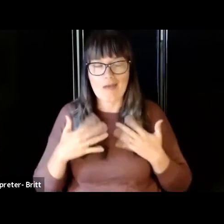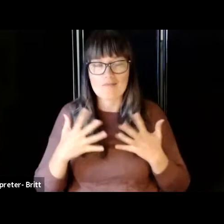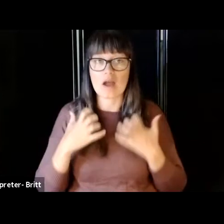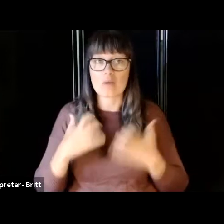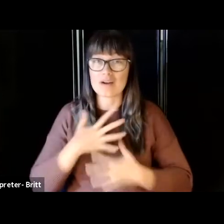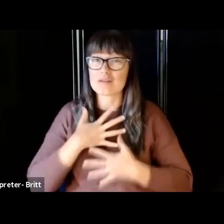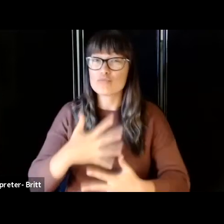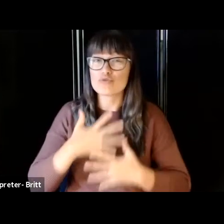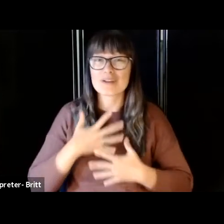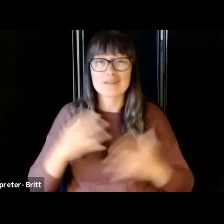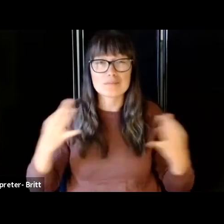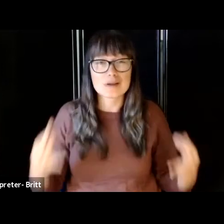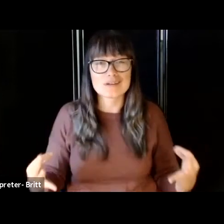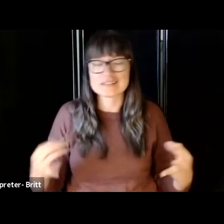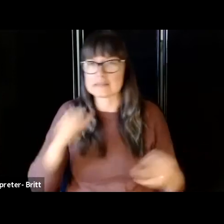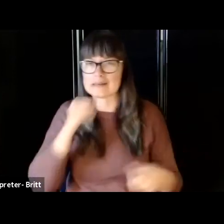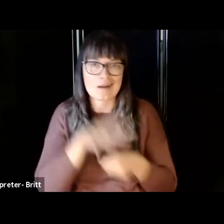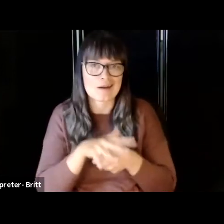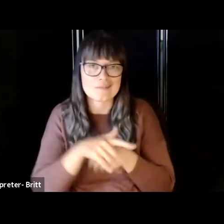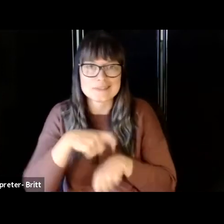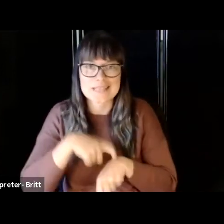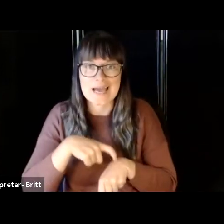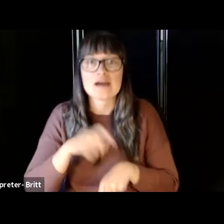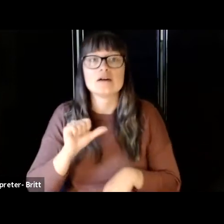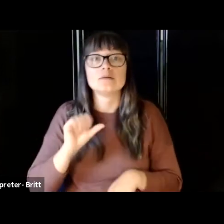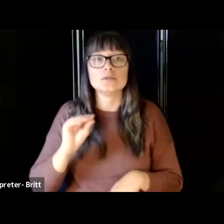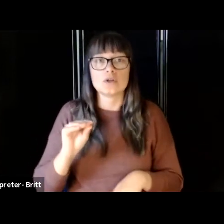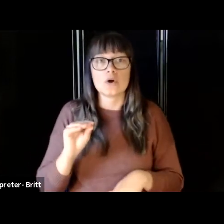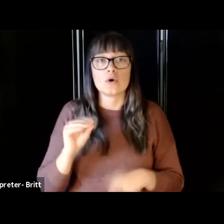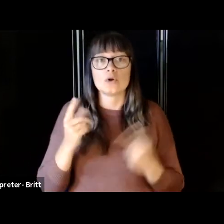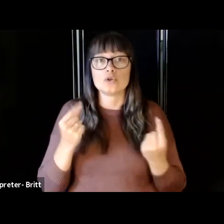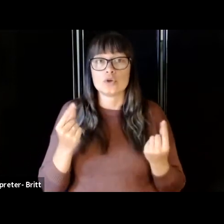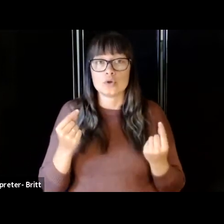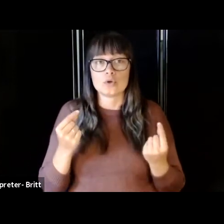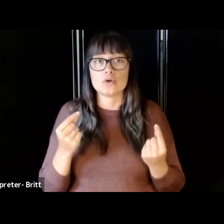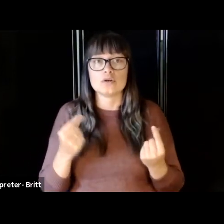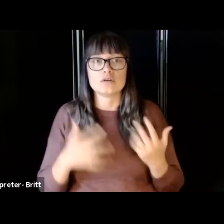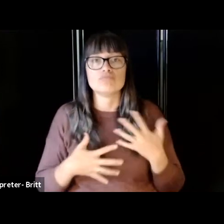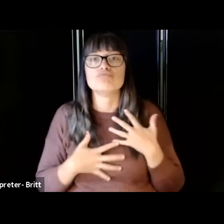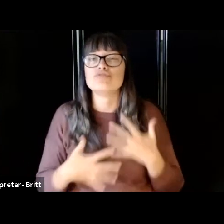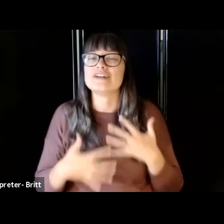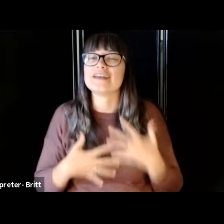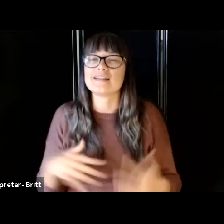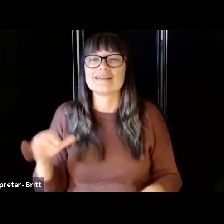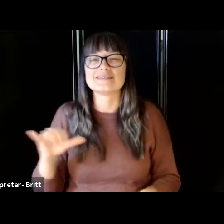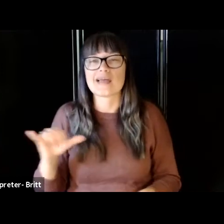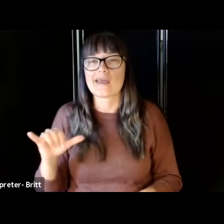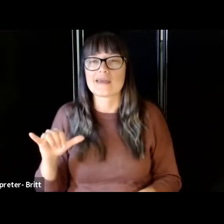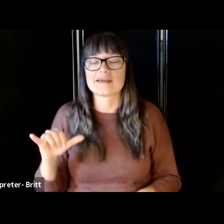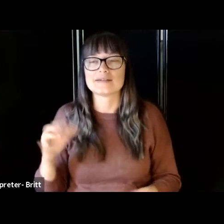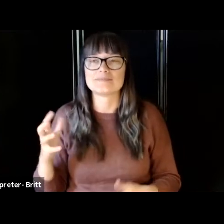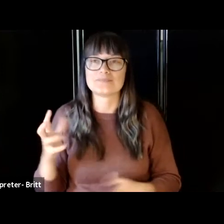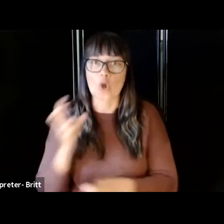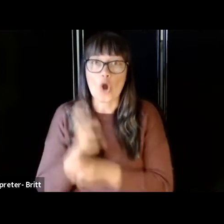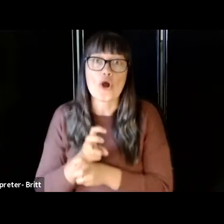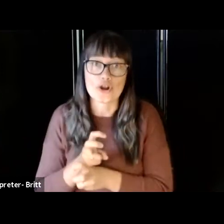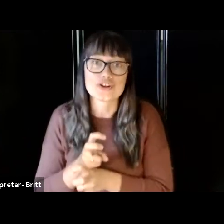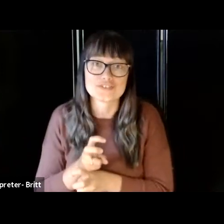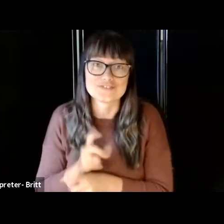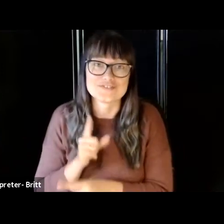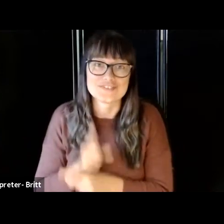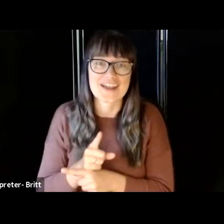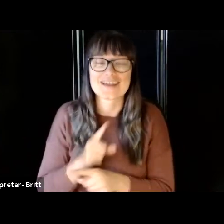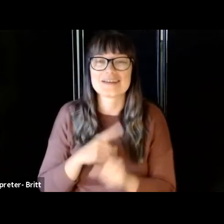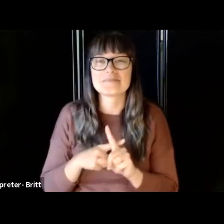breathing meditation, but we don't have time for that. So what I'm going to do is, breathing is another sort of boogeyman. But what the thing